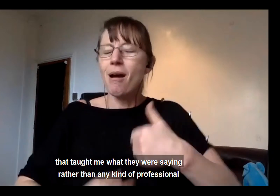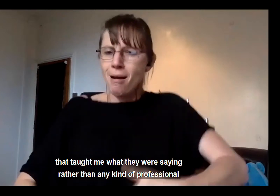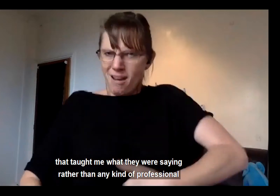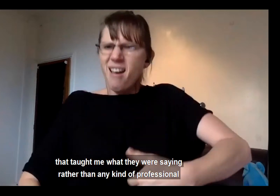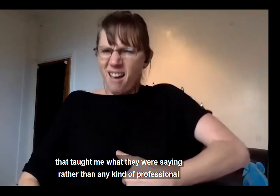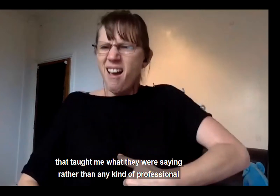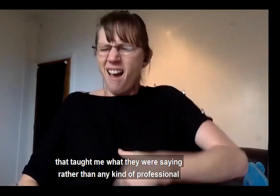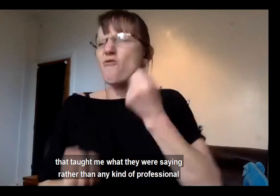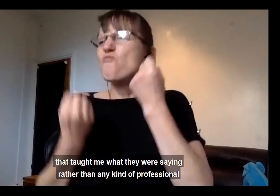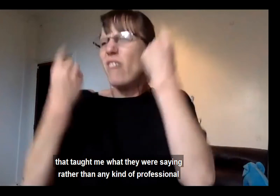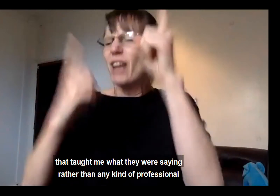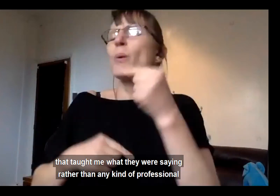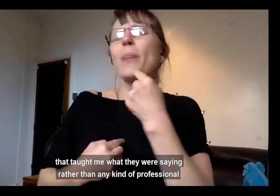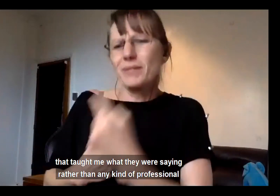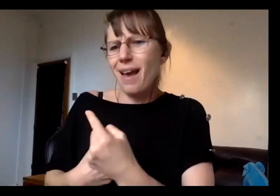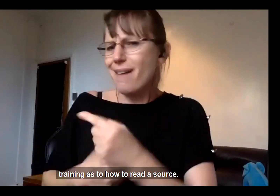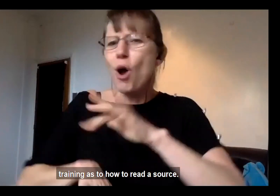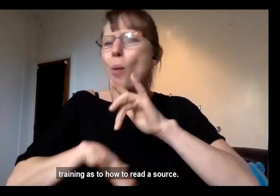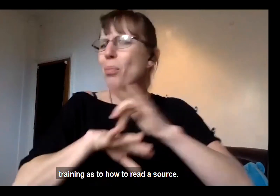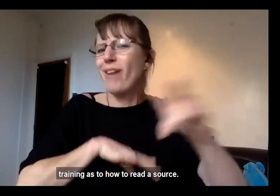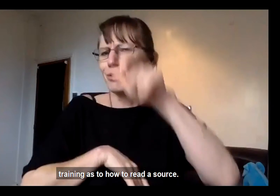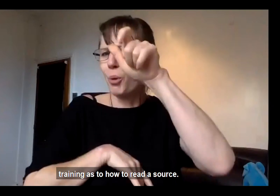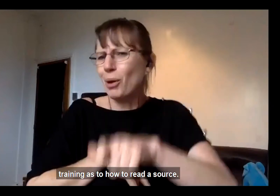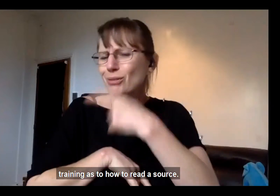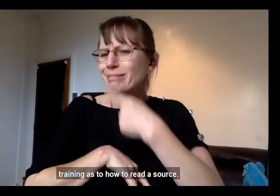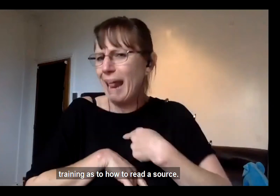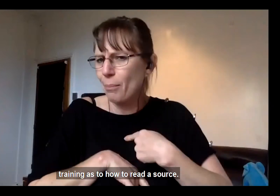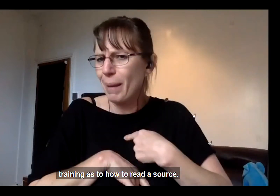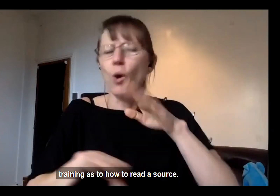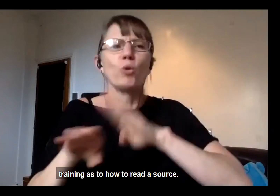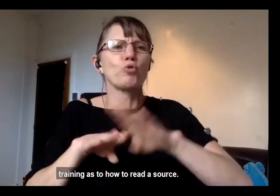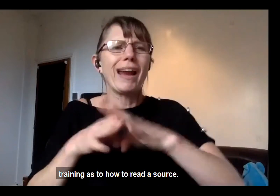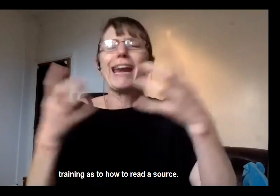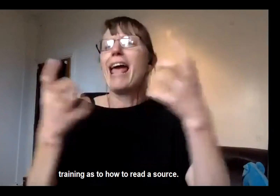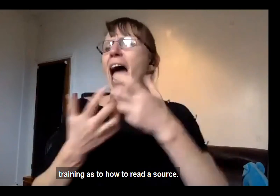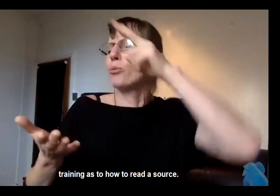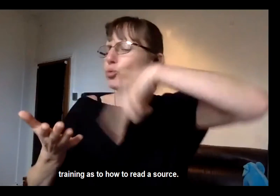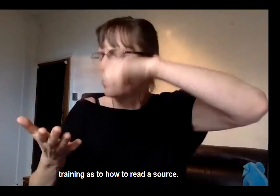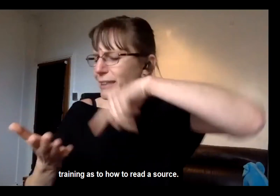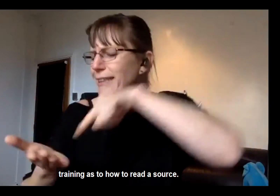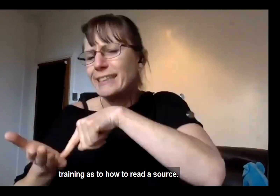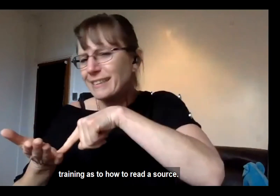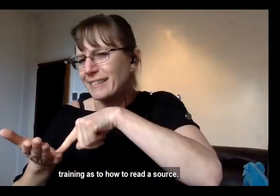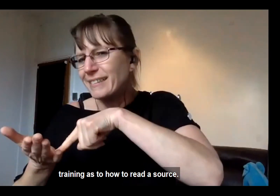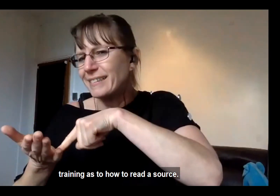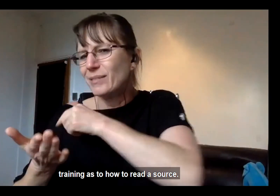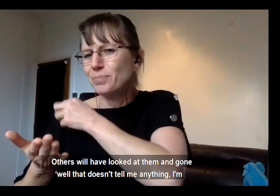saying, rather than any kind of professional training as to how to read a source.